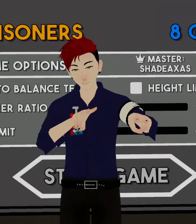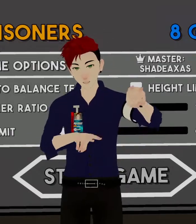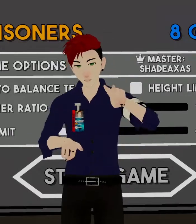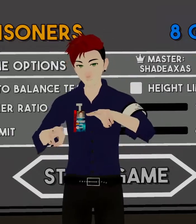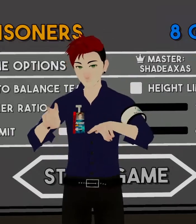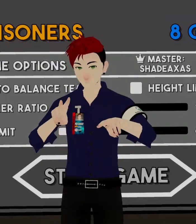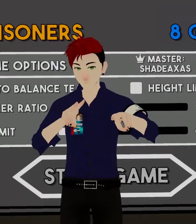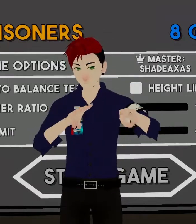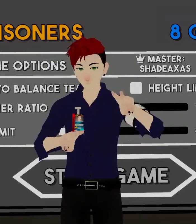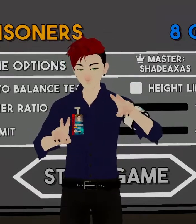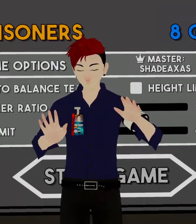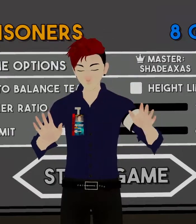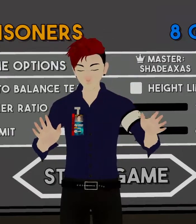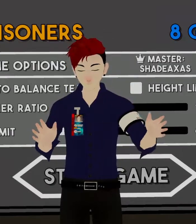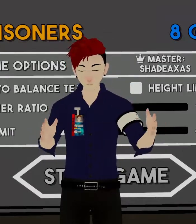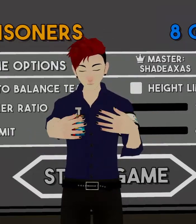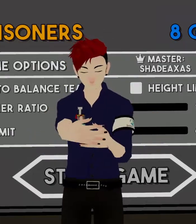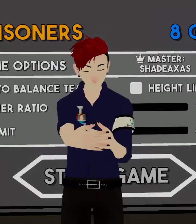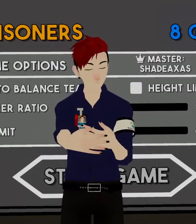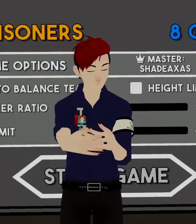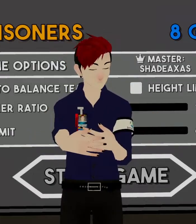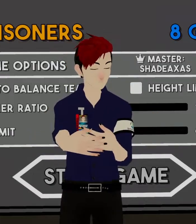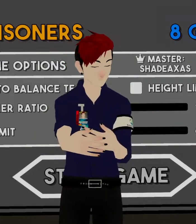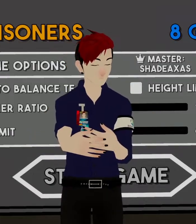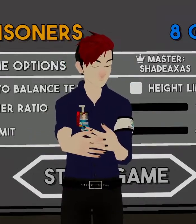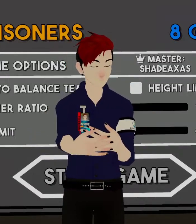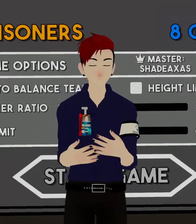watching room.